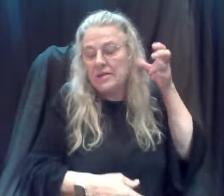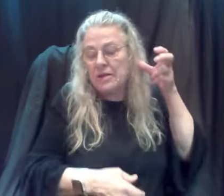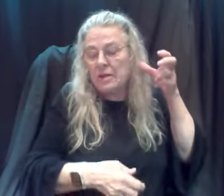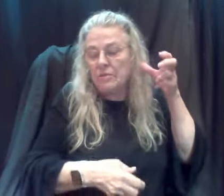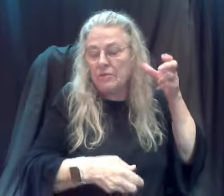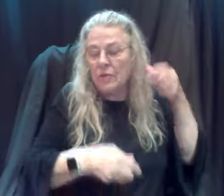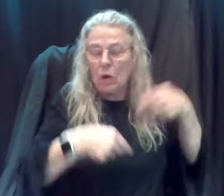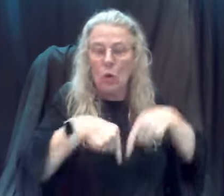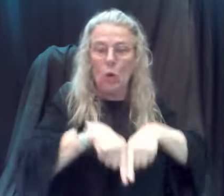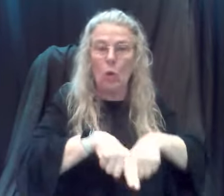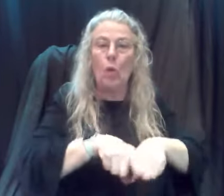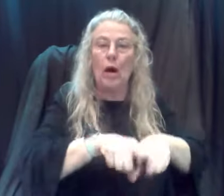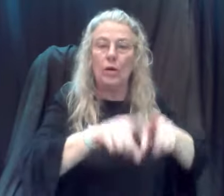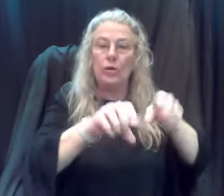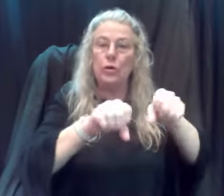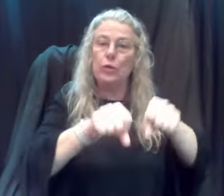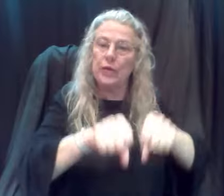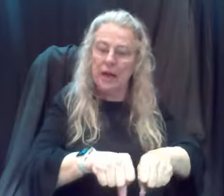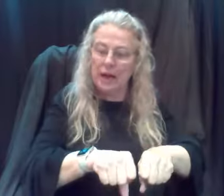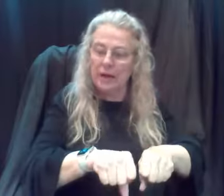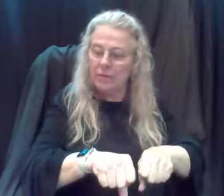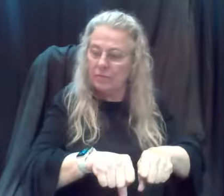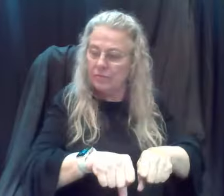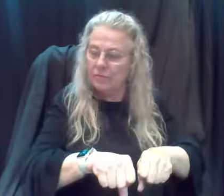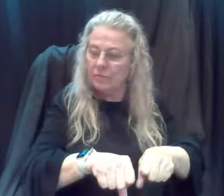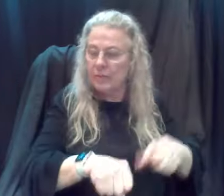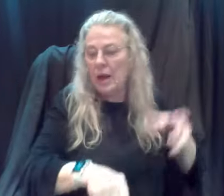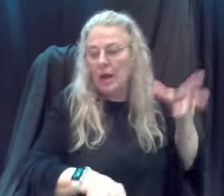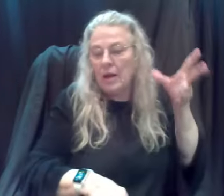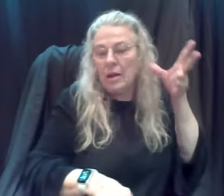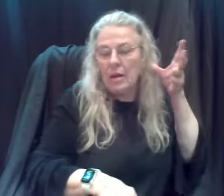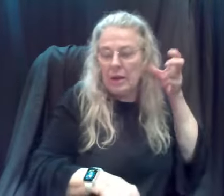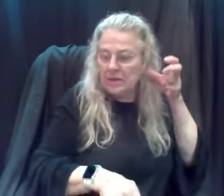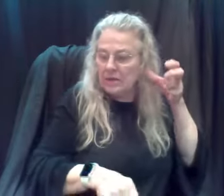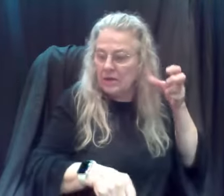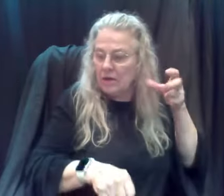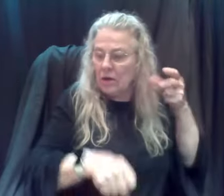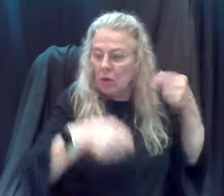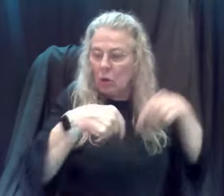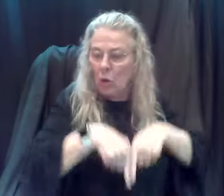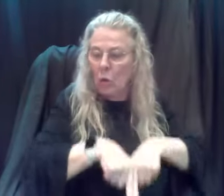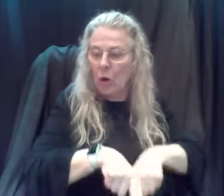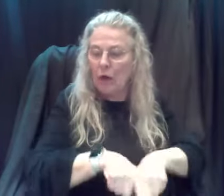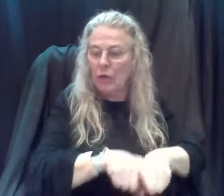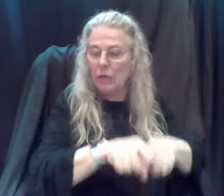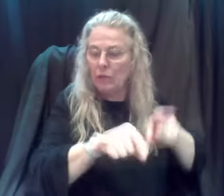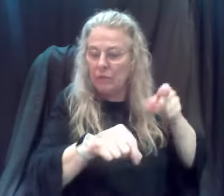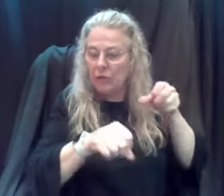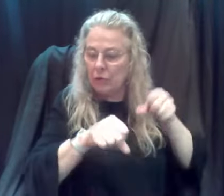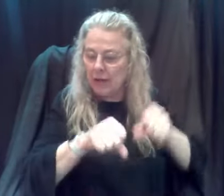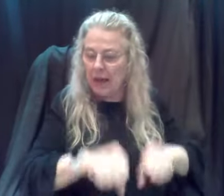while you can. Listen while you can.